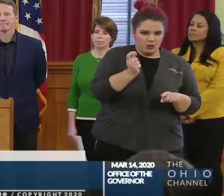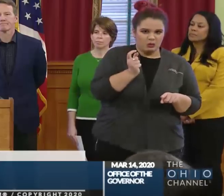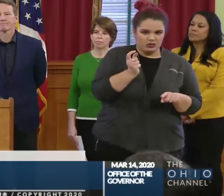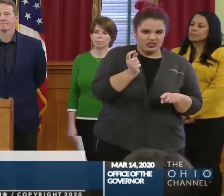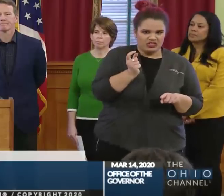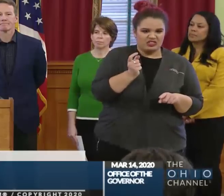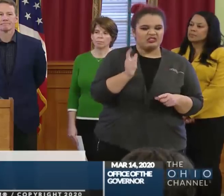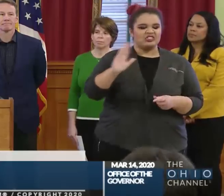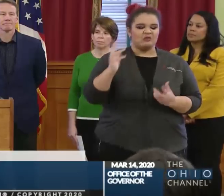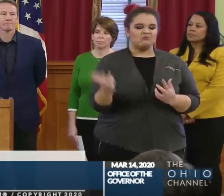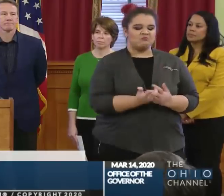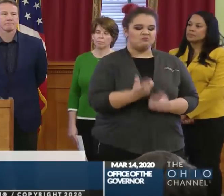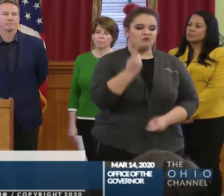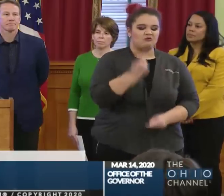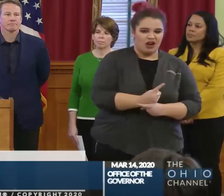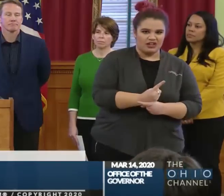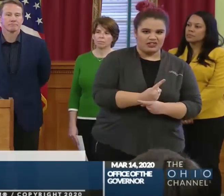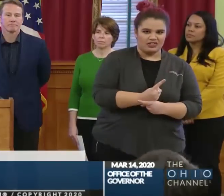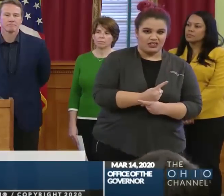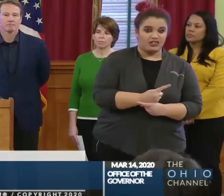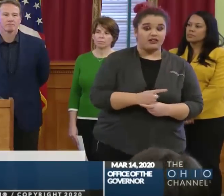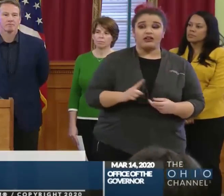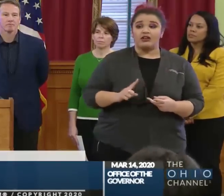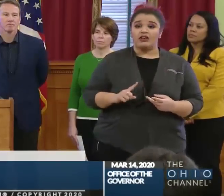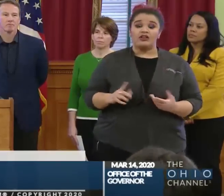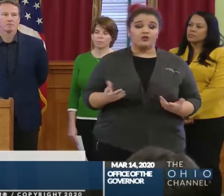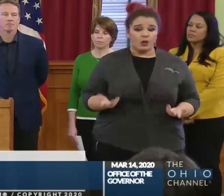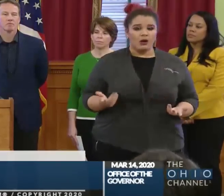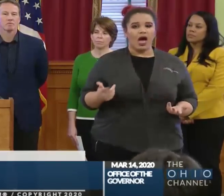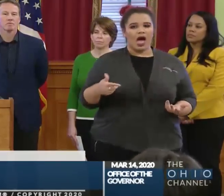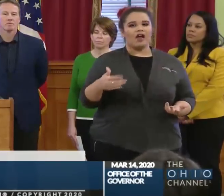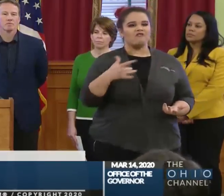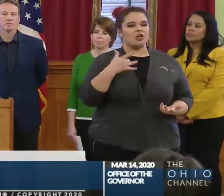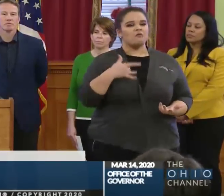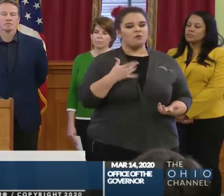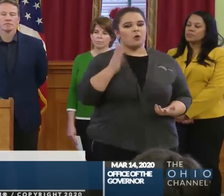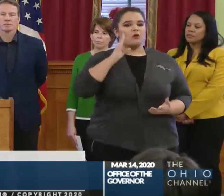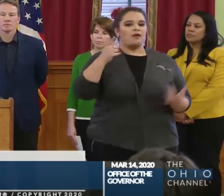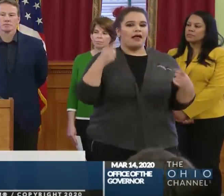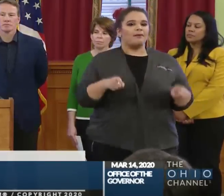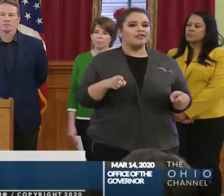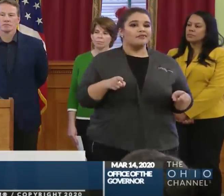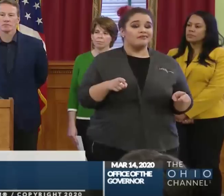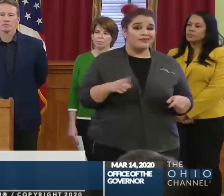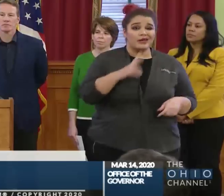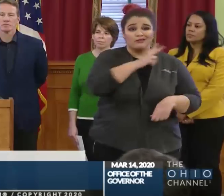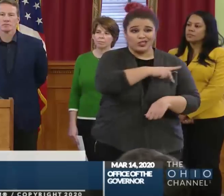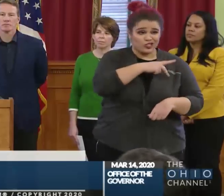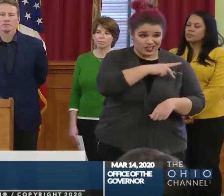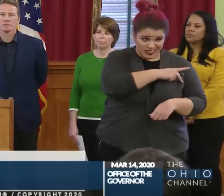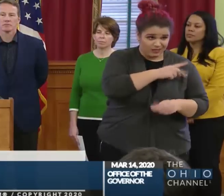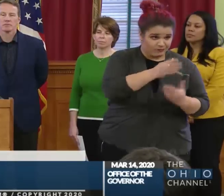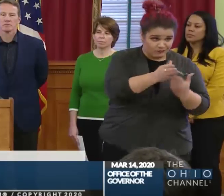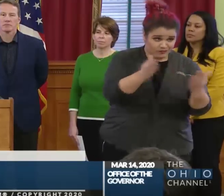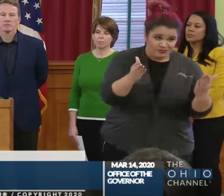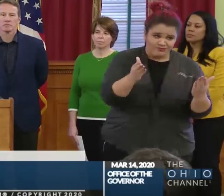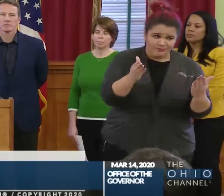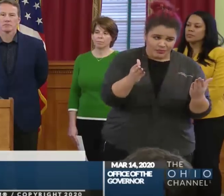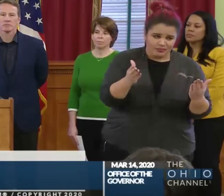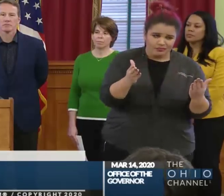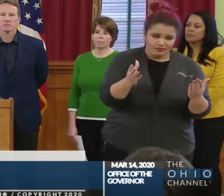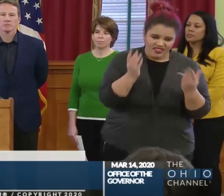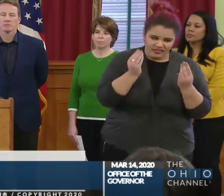comfort measures. So I anticipate doctors will be saying that, and I'll say that to patients out there. Again, most of us, the good news